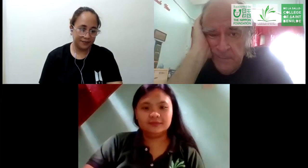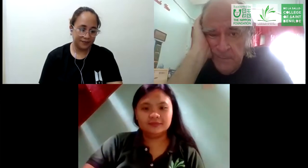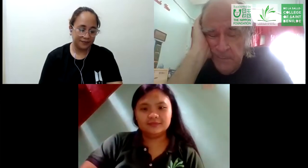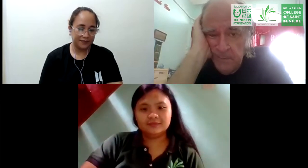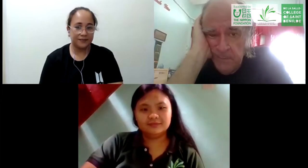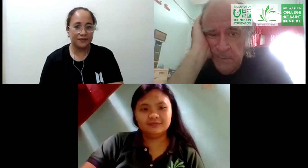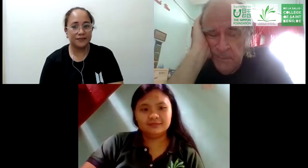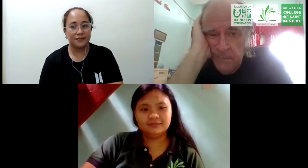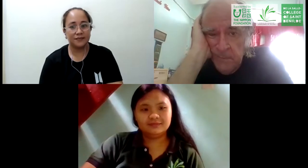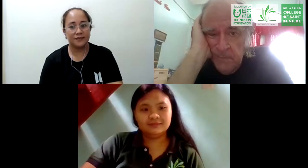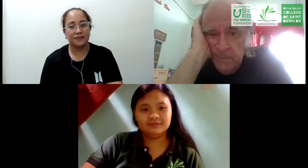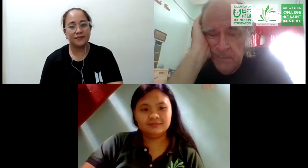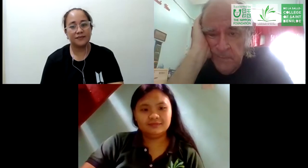on it. We haven't completed it yet.